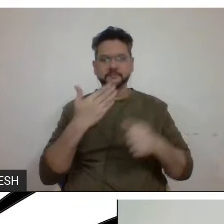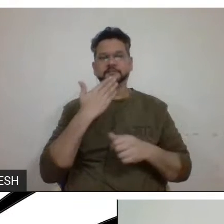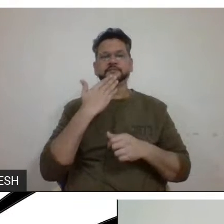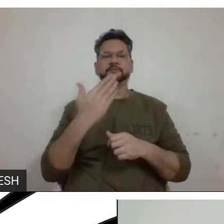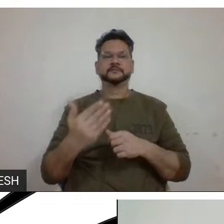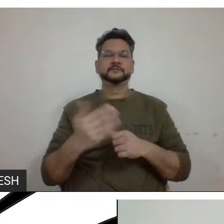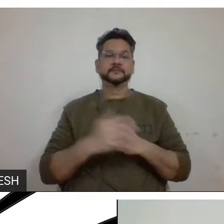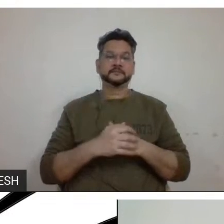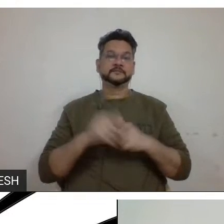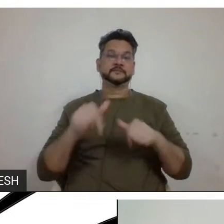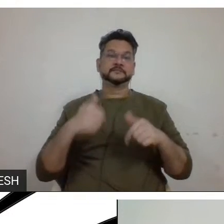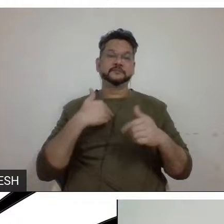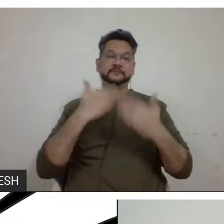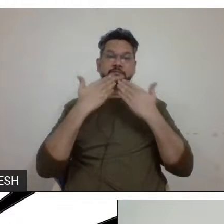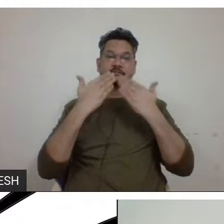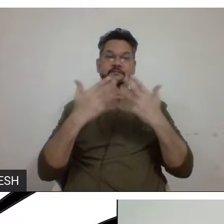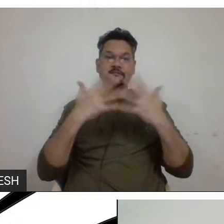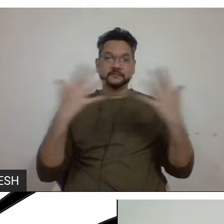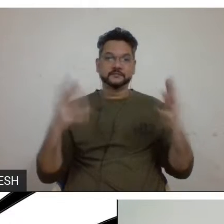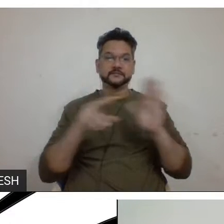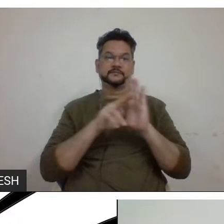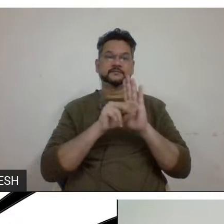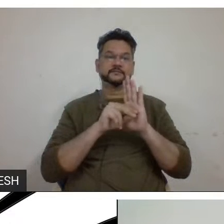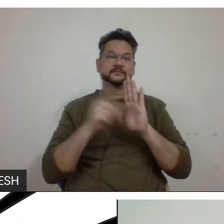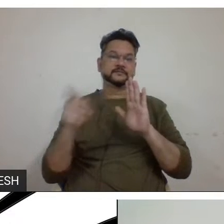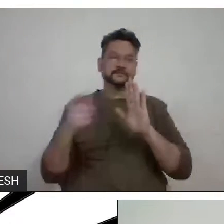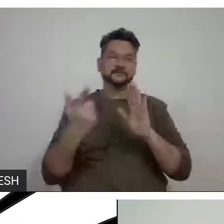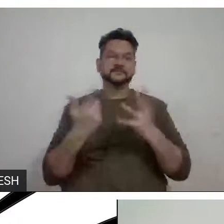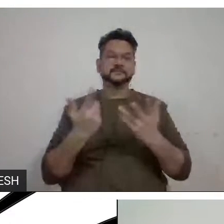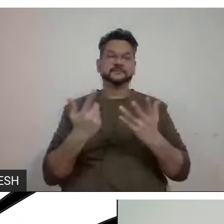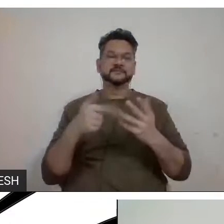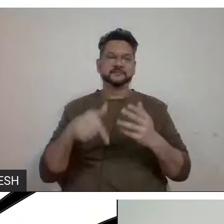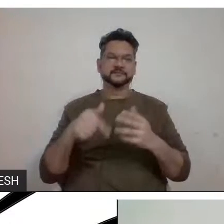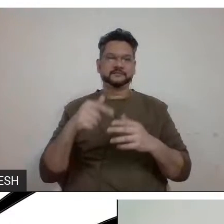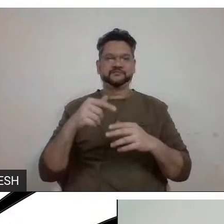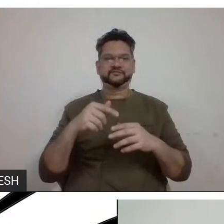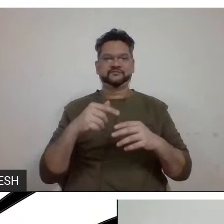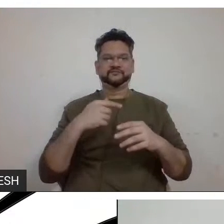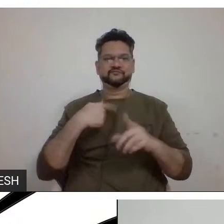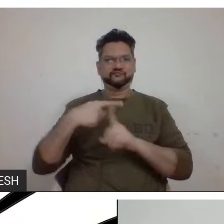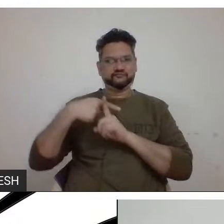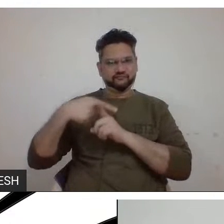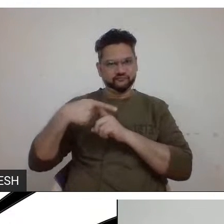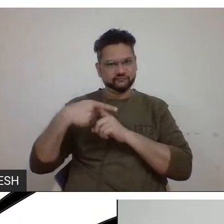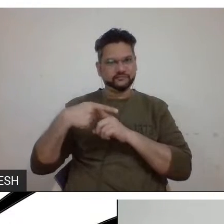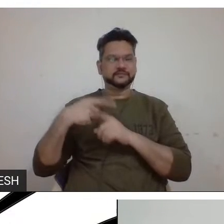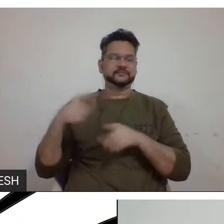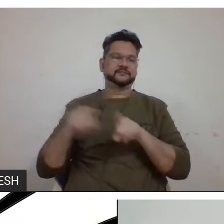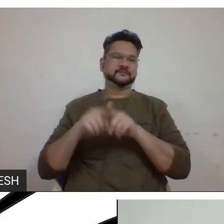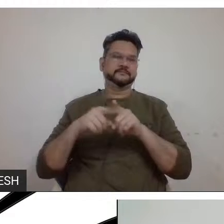really thankful to Speaking Hands Welfare Foundation for this collaborative effort.